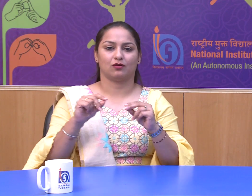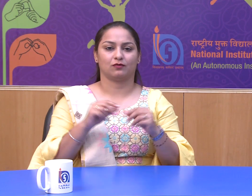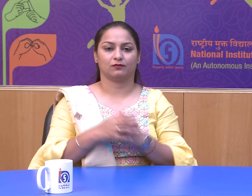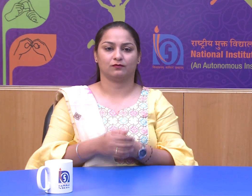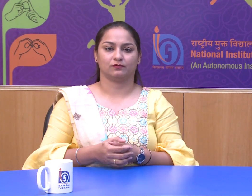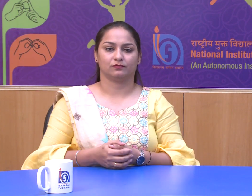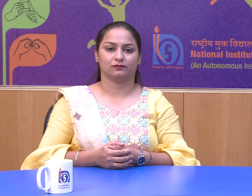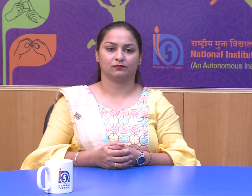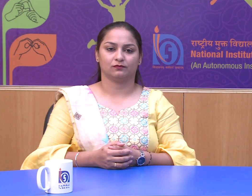Vakakas,